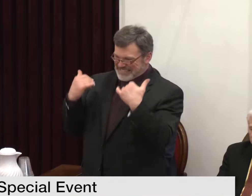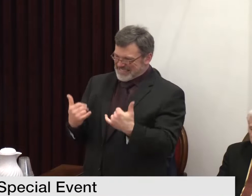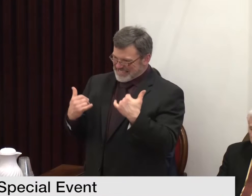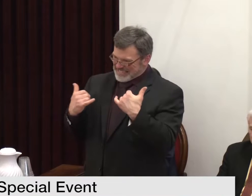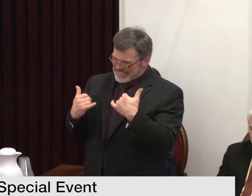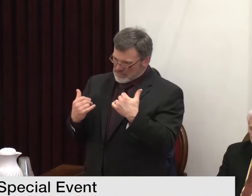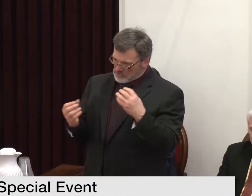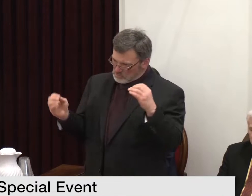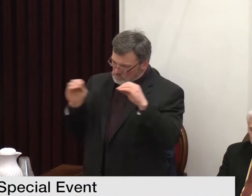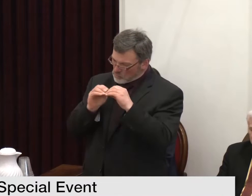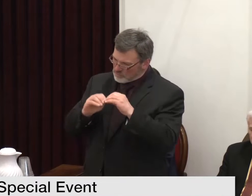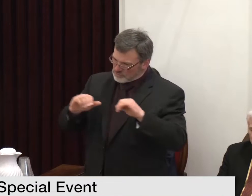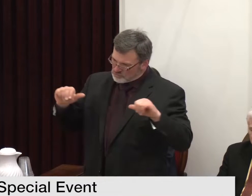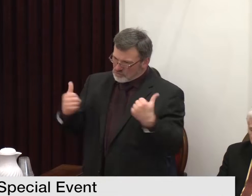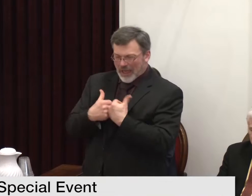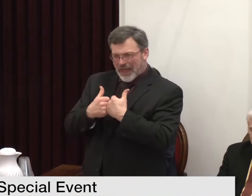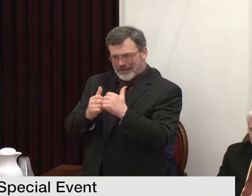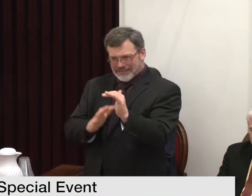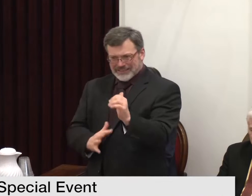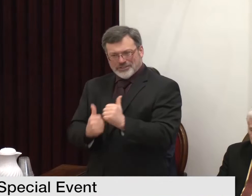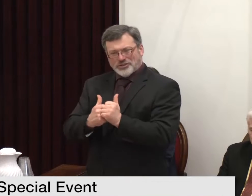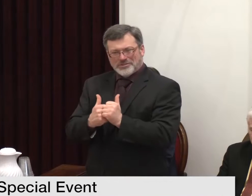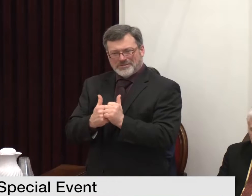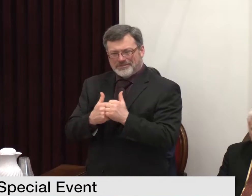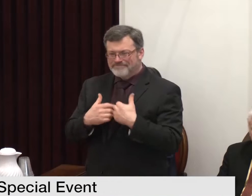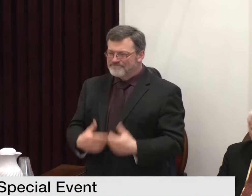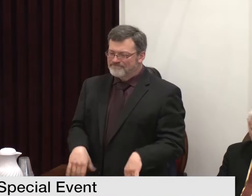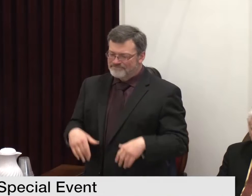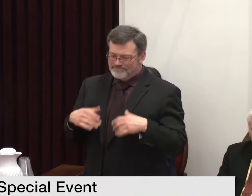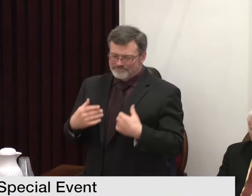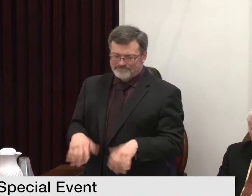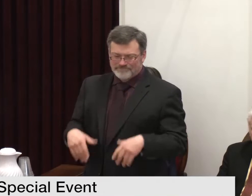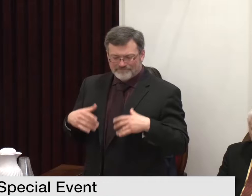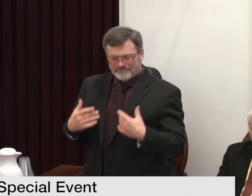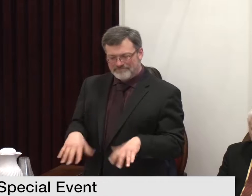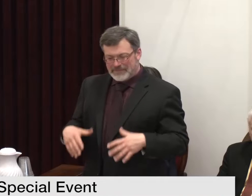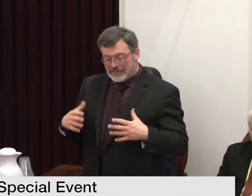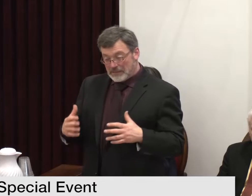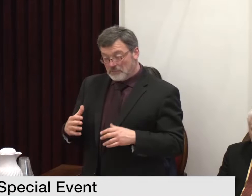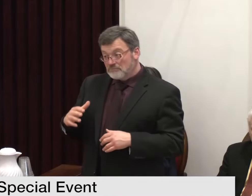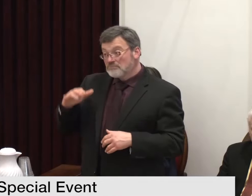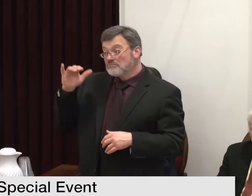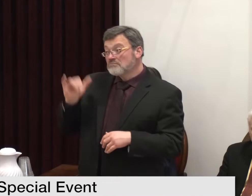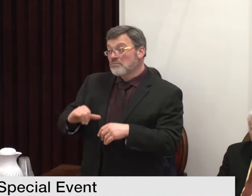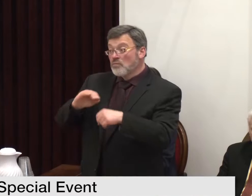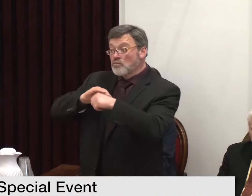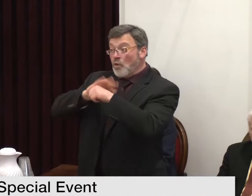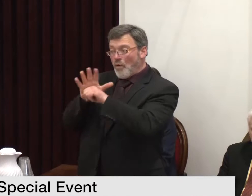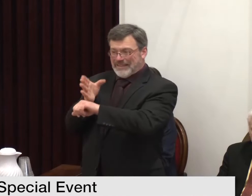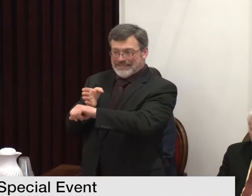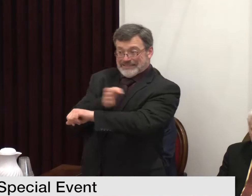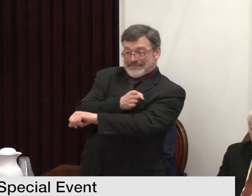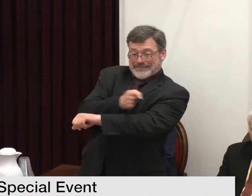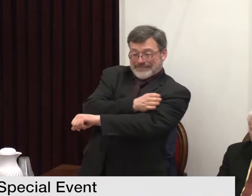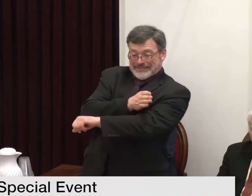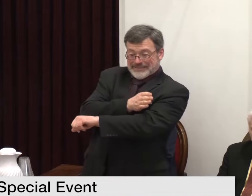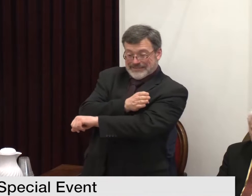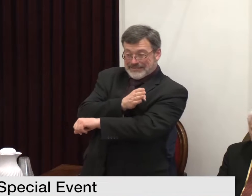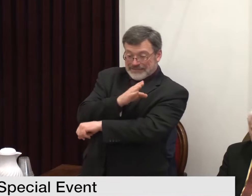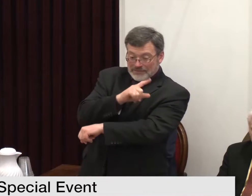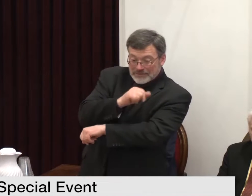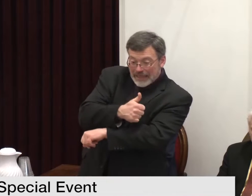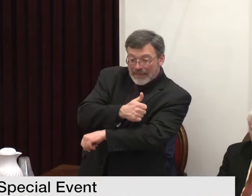Before the pandemic, we saw that disciplined budgeting without higher taxes resulted in organic